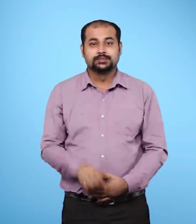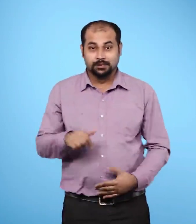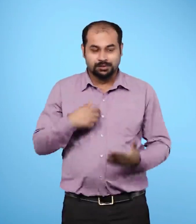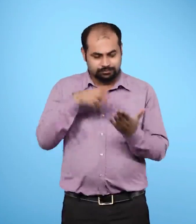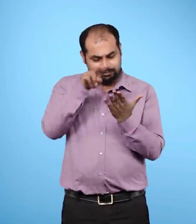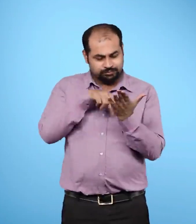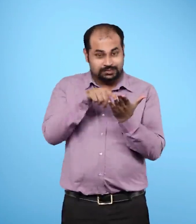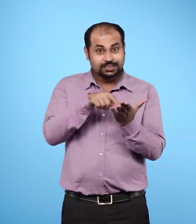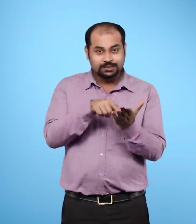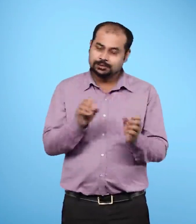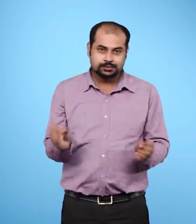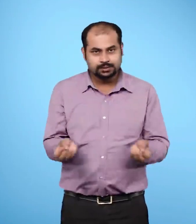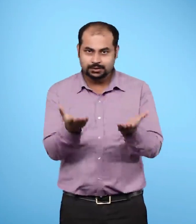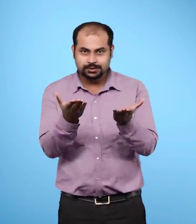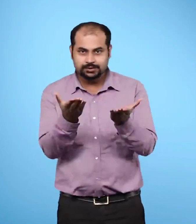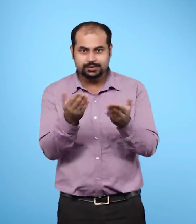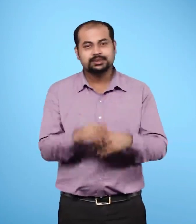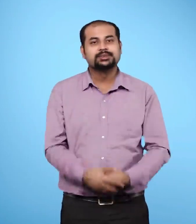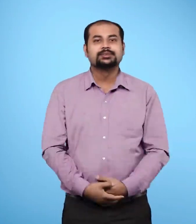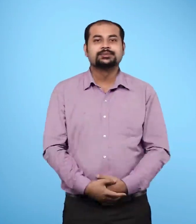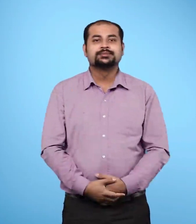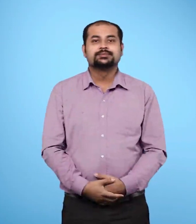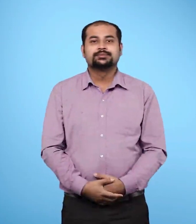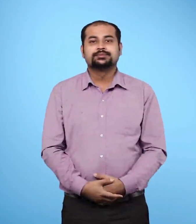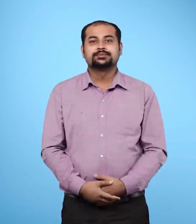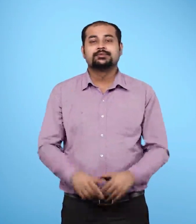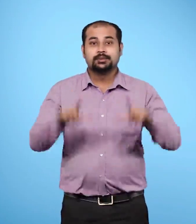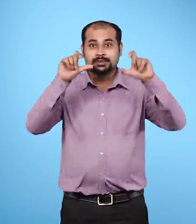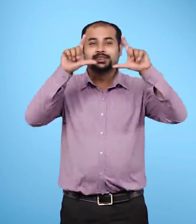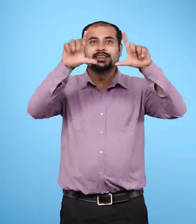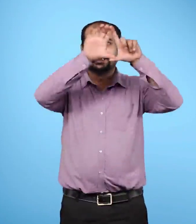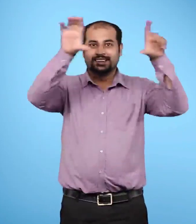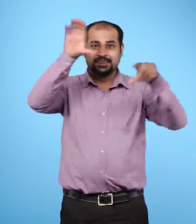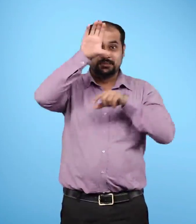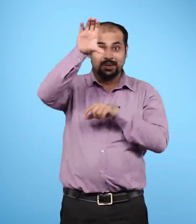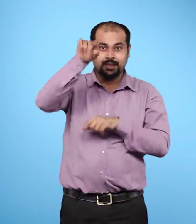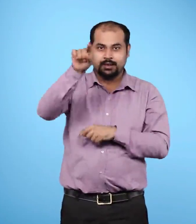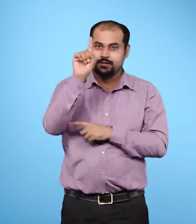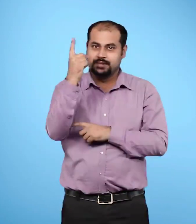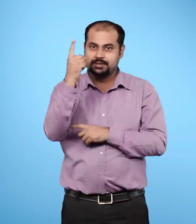Let's begin reading this page. Part 1.